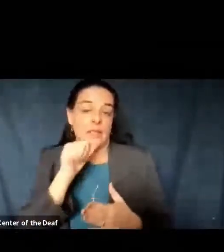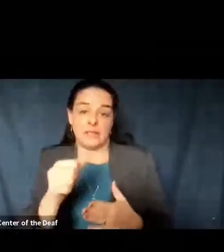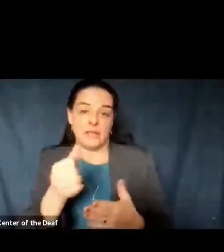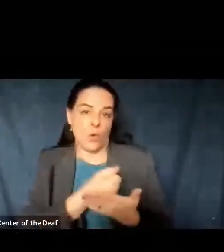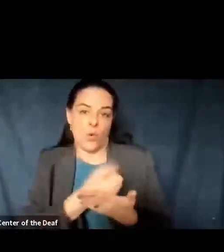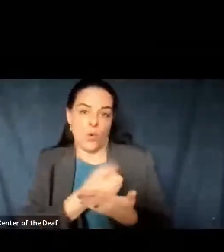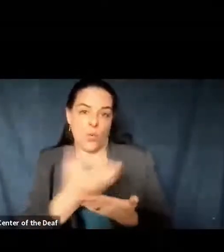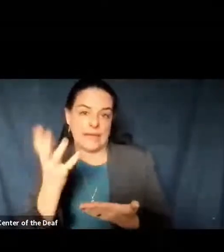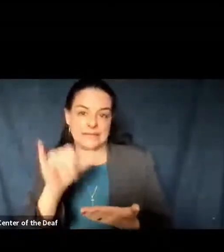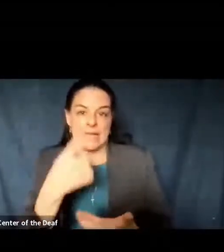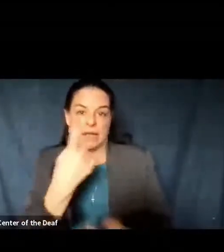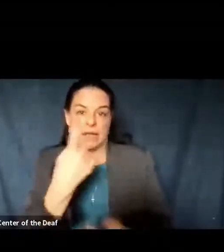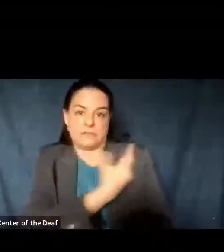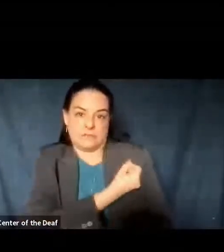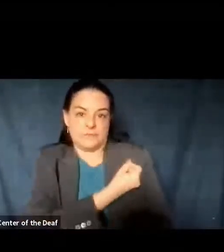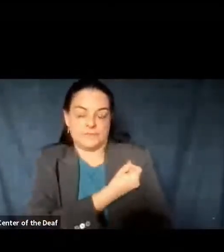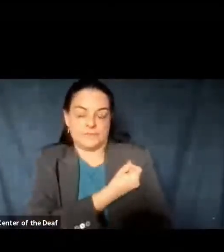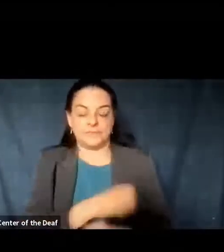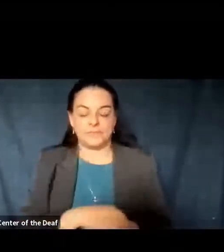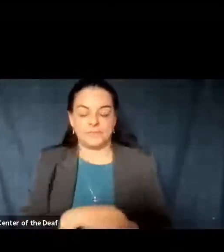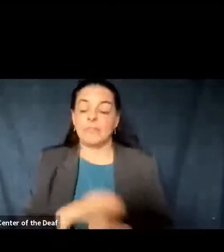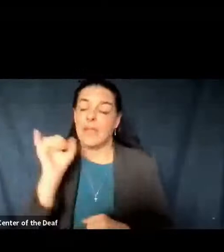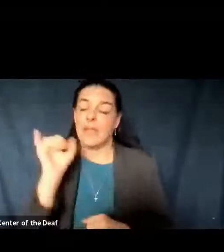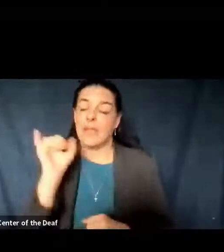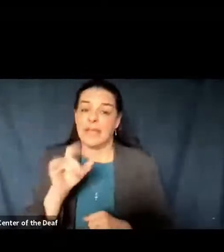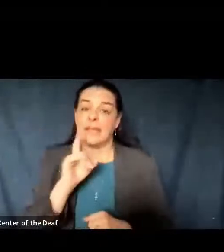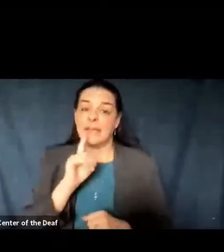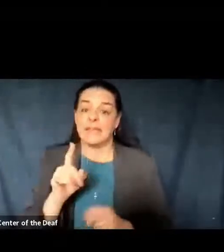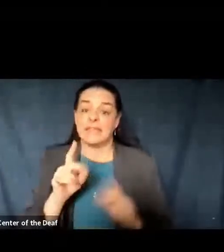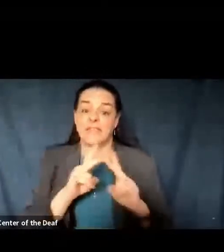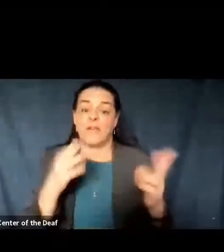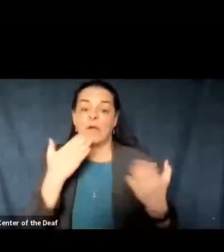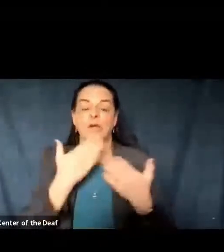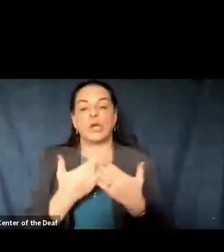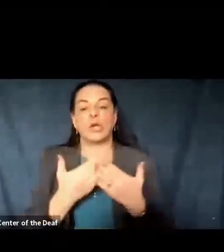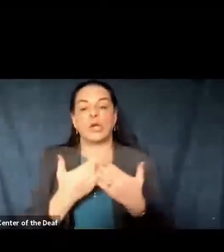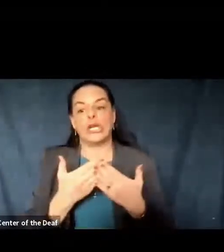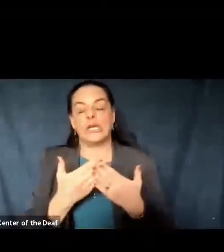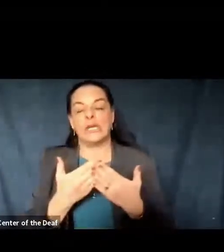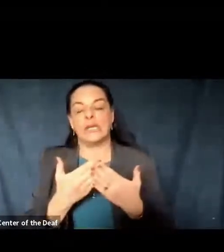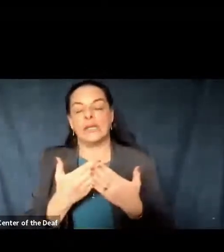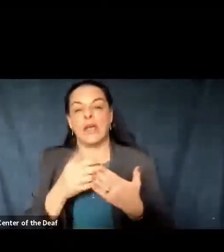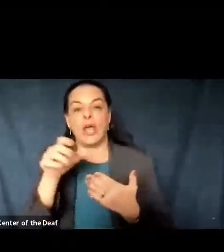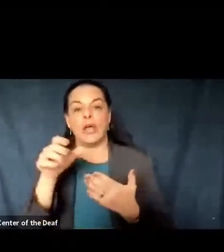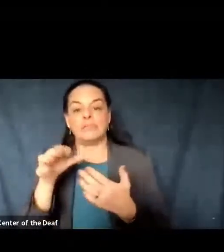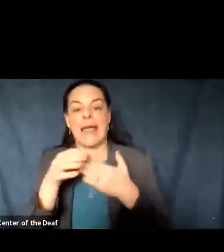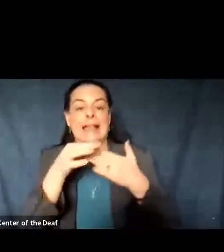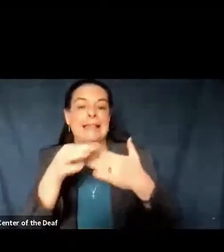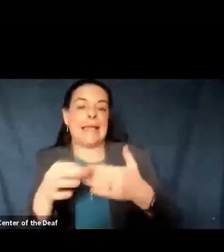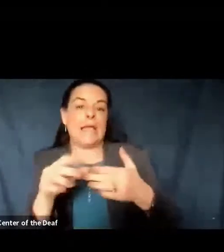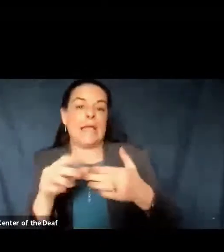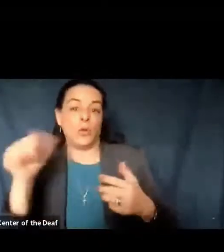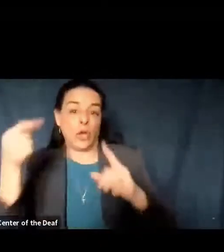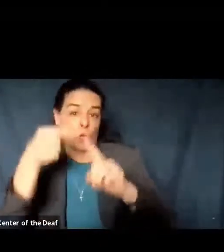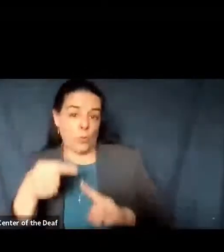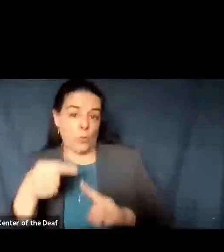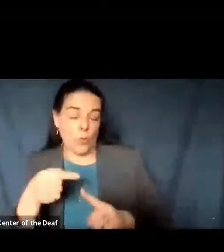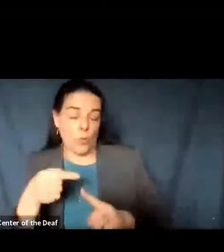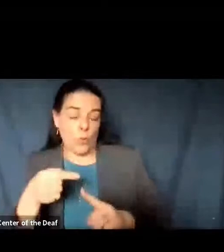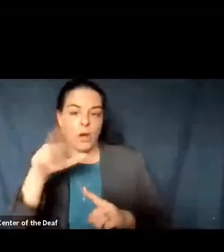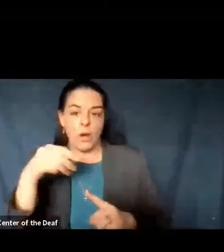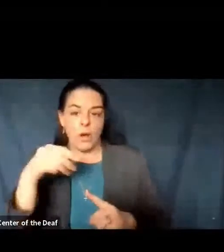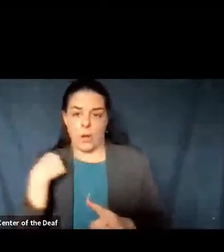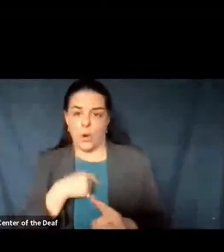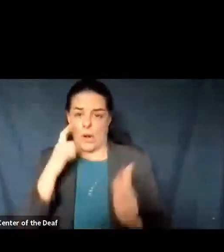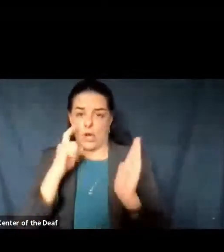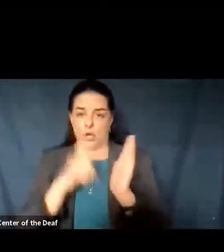that vaccine. That's a really good stepping stone to a point that we want to make is we are seeing a lot of folks that aren't showing up for our